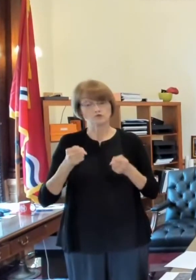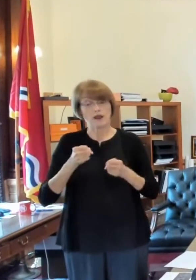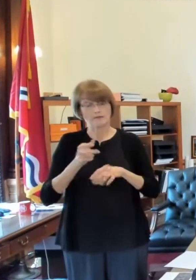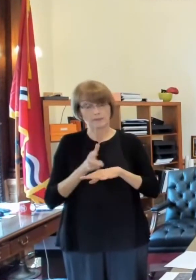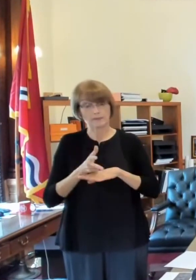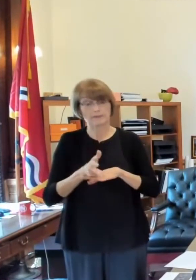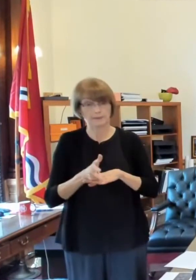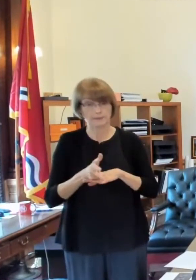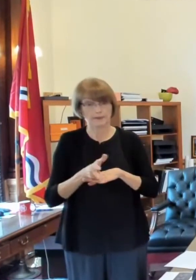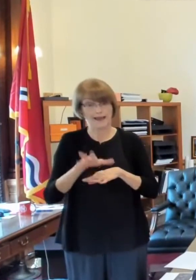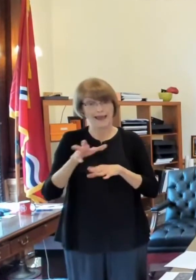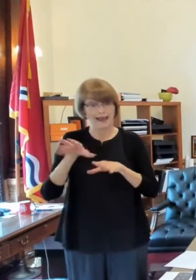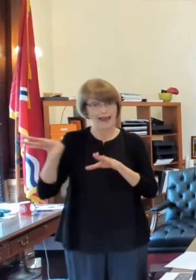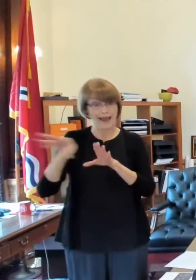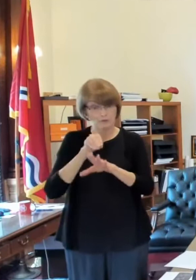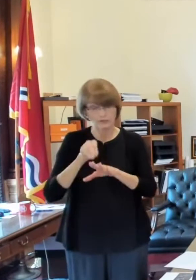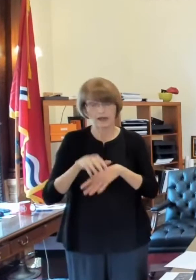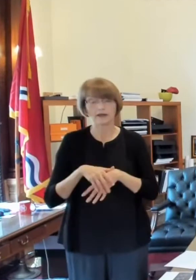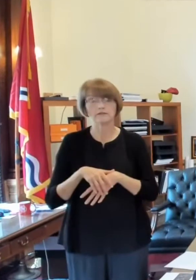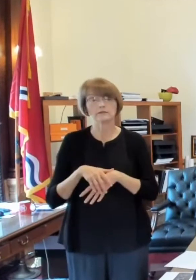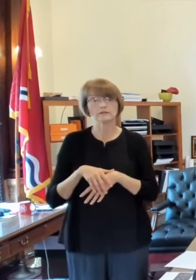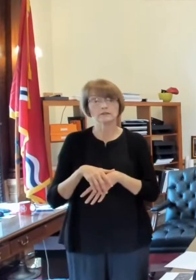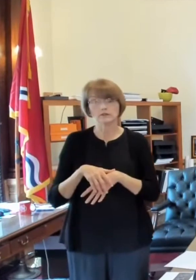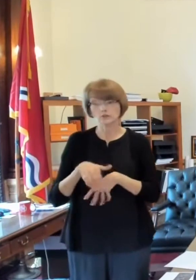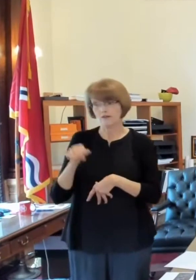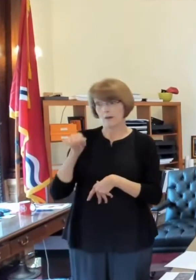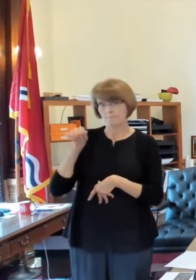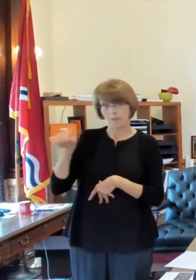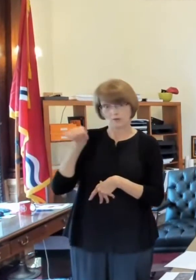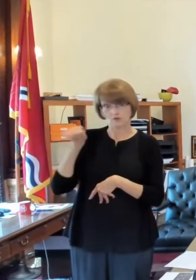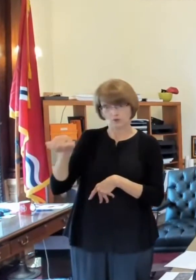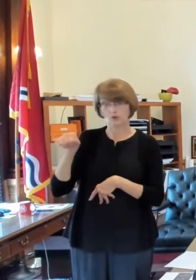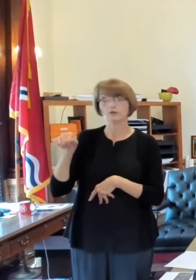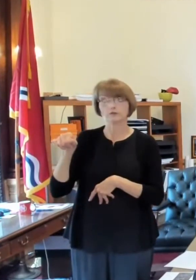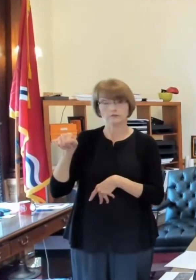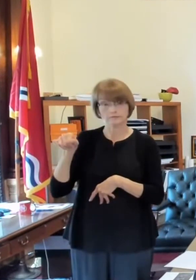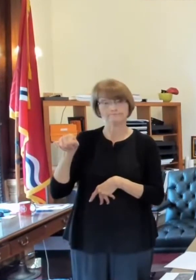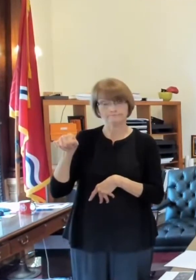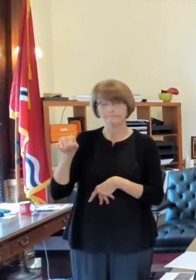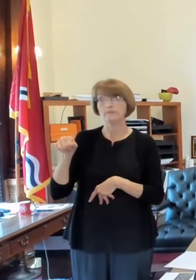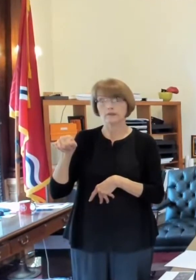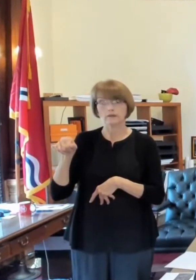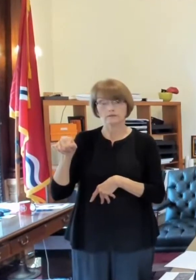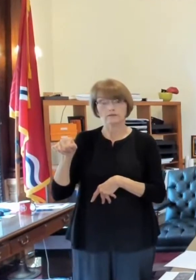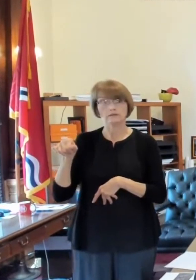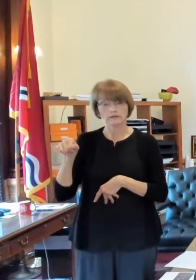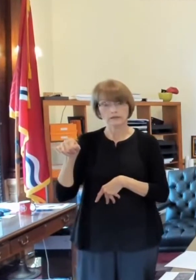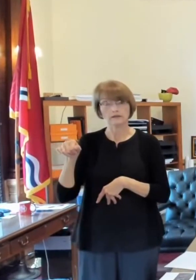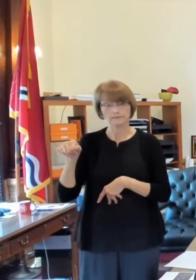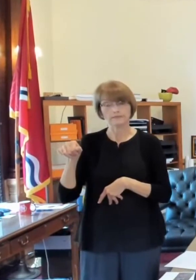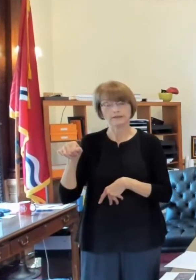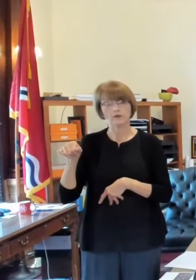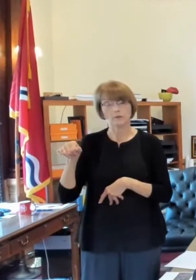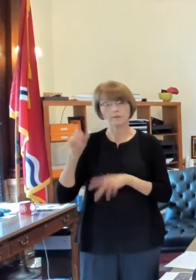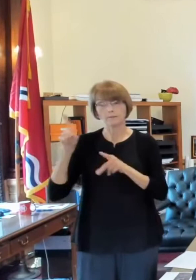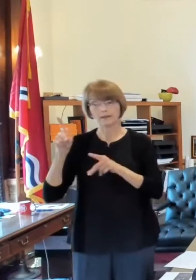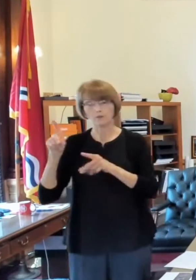voters could show up. There's a buzzer outside of the facility. The individual could press the button and they'll be serviced by a team of